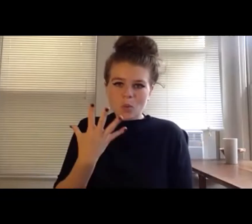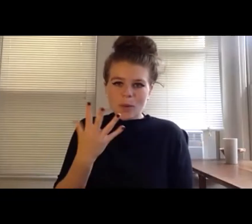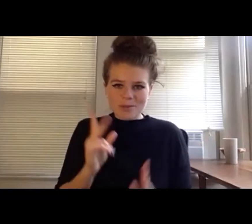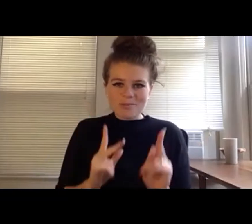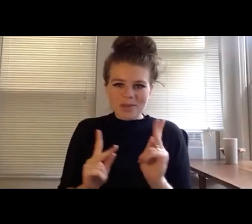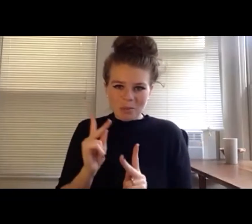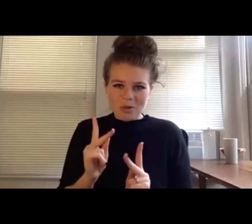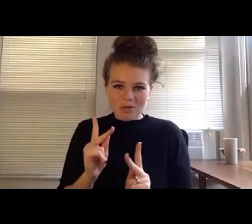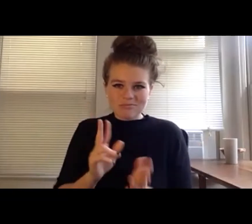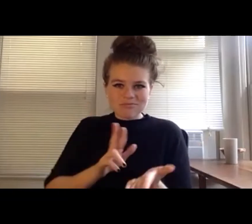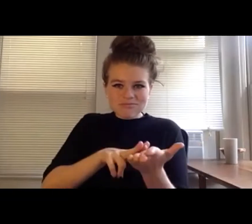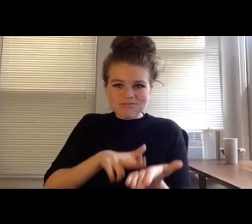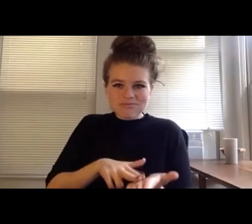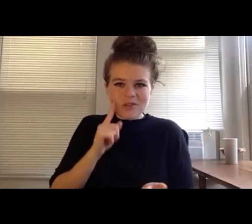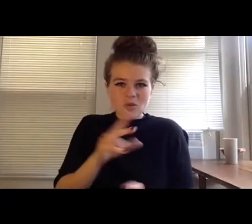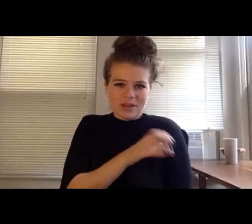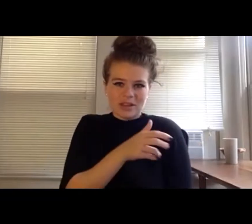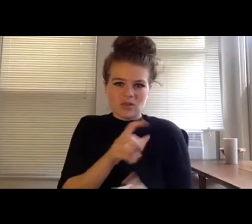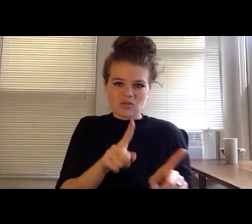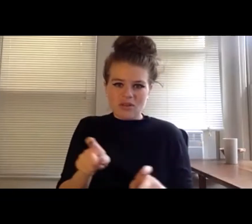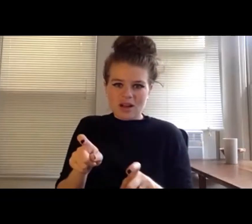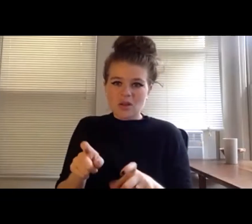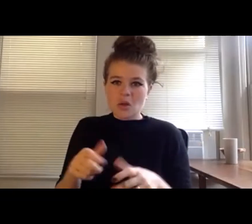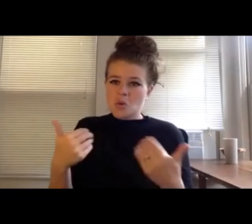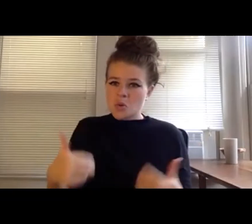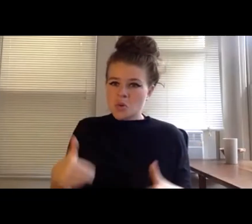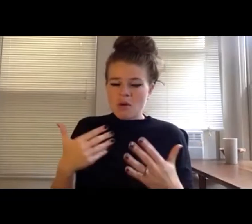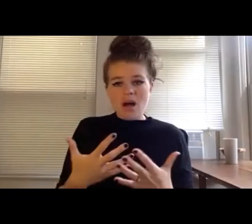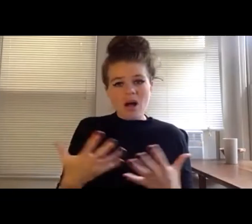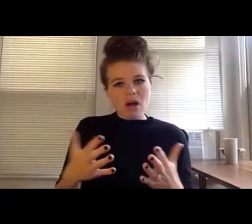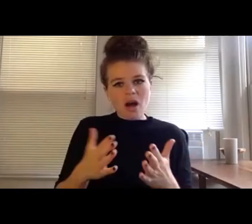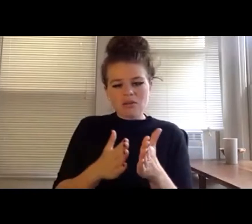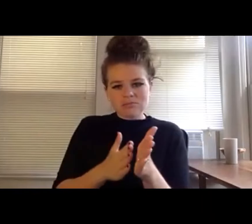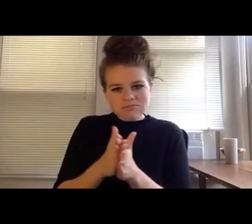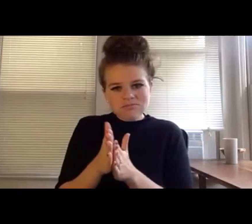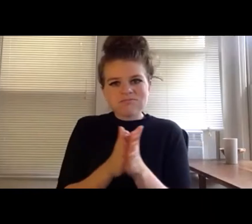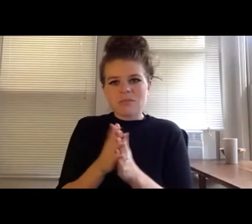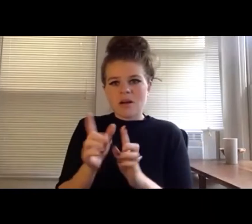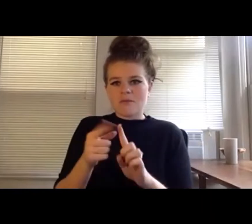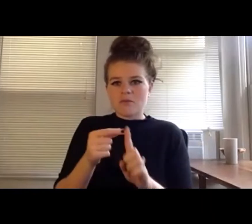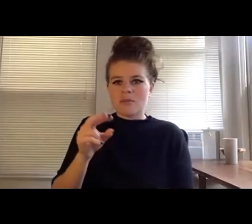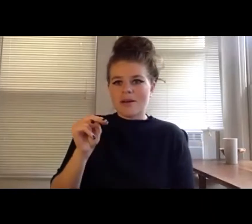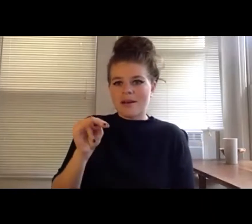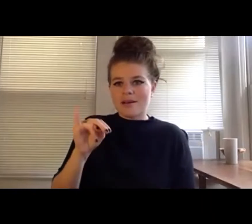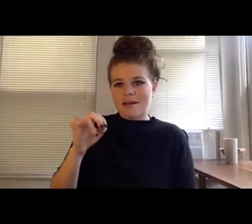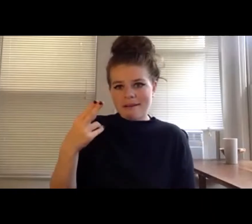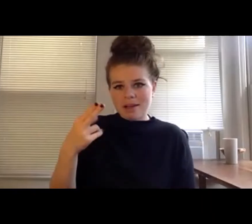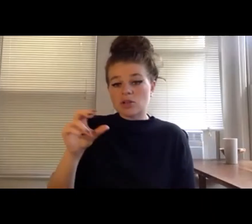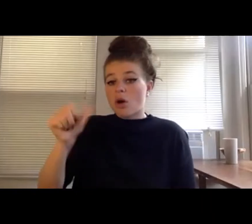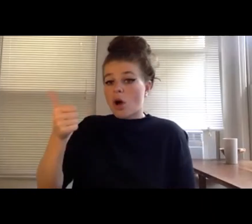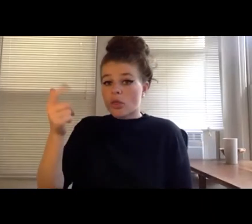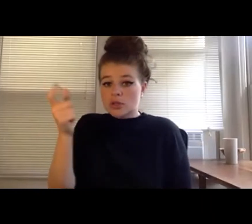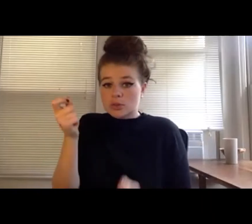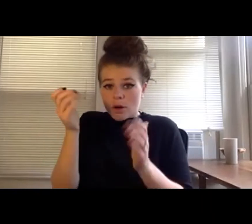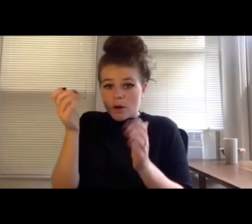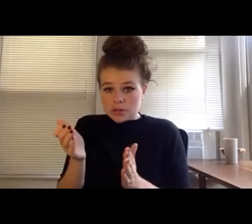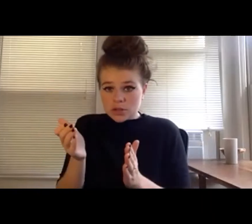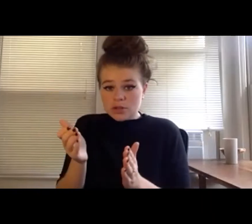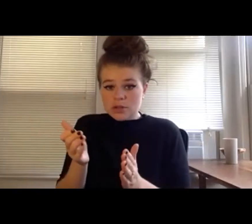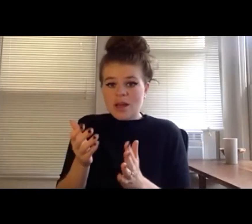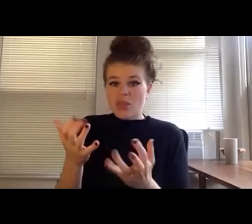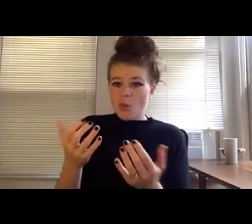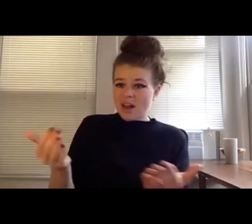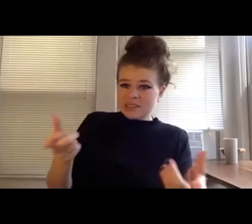trials right now. And there's a lot of initiative from the NIH and other sponsors to actually enroll